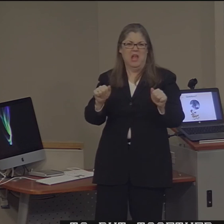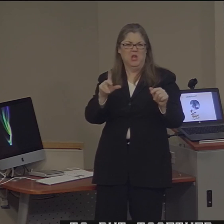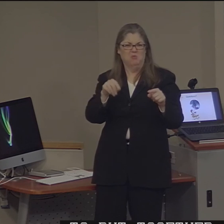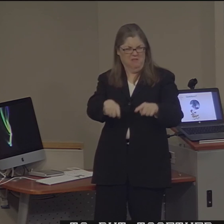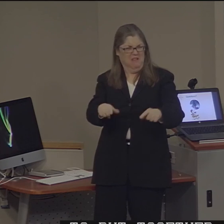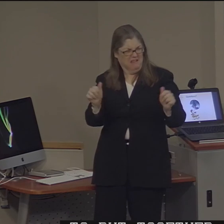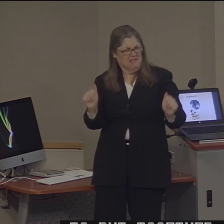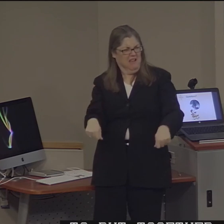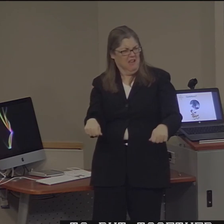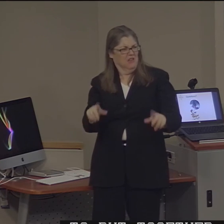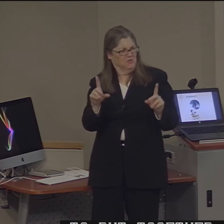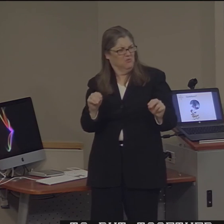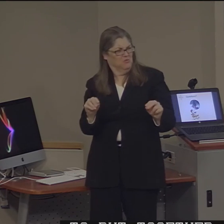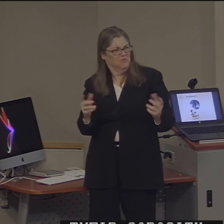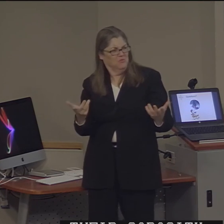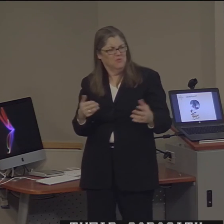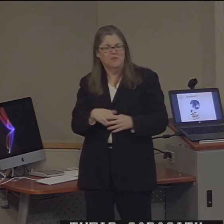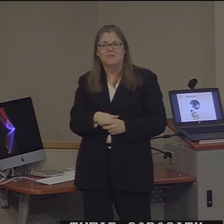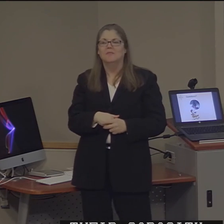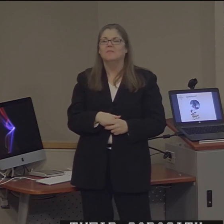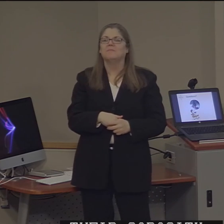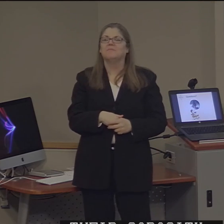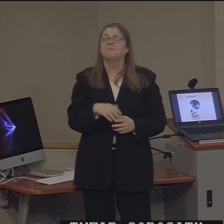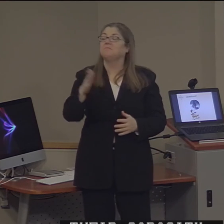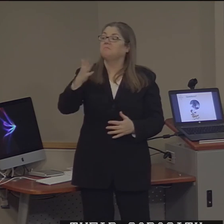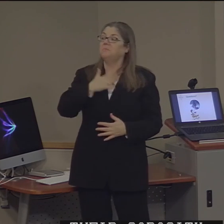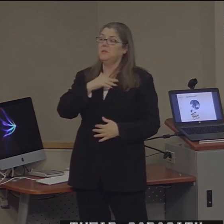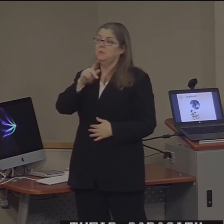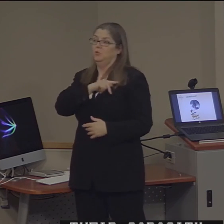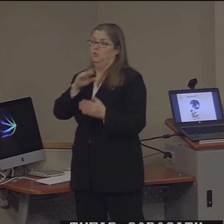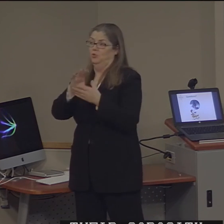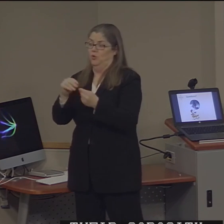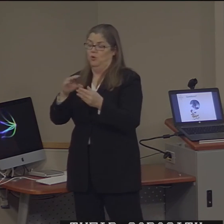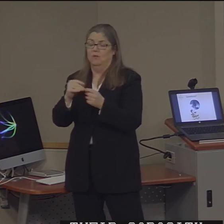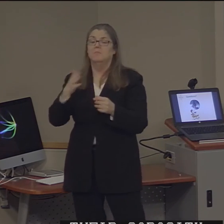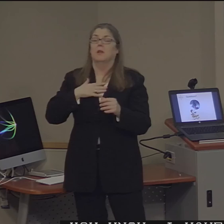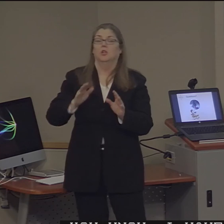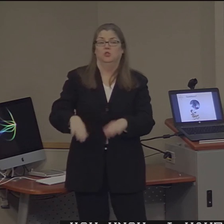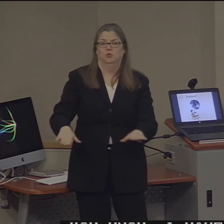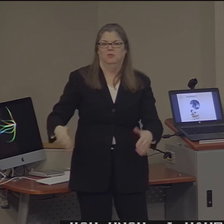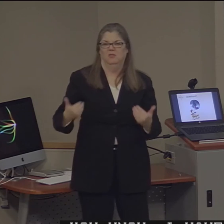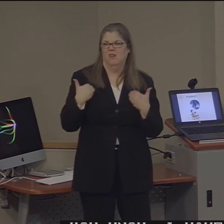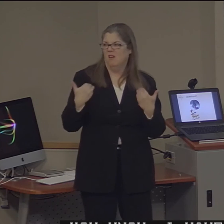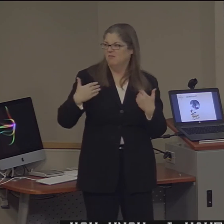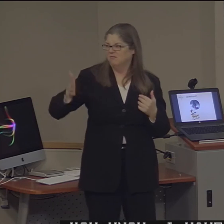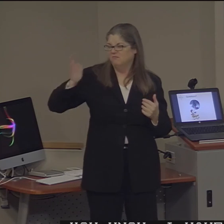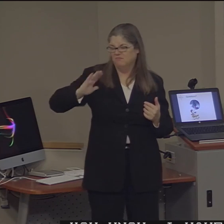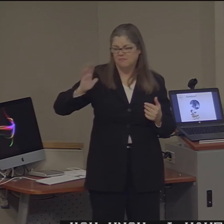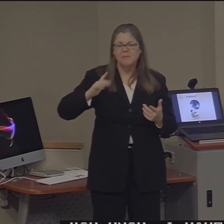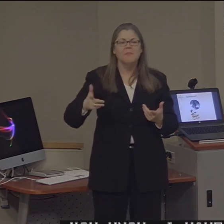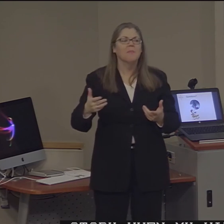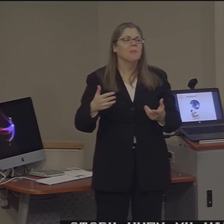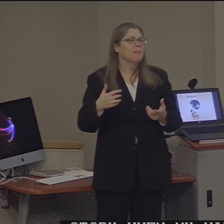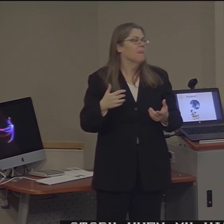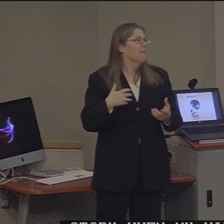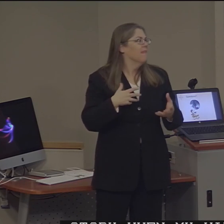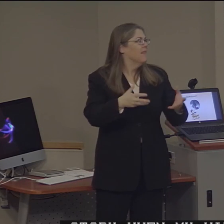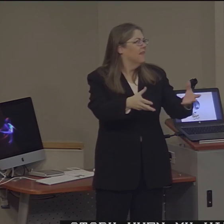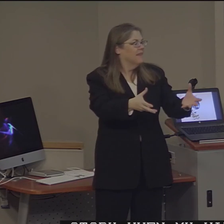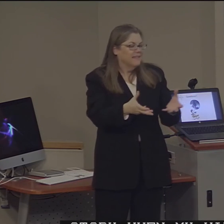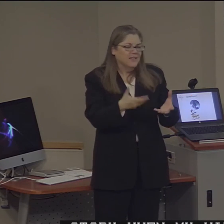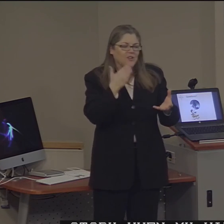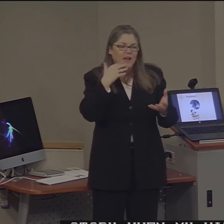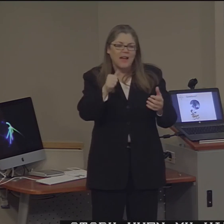I have a personal story when my kids were young, and we got one of these little, like, you have to put